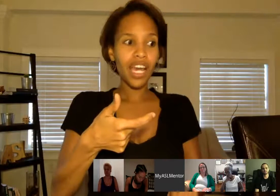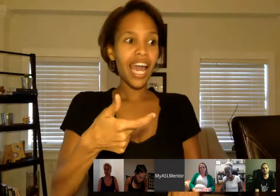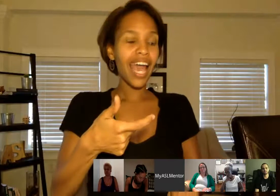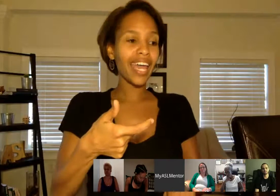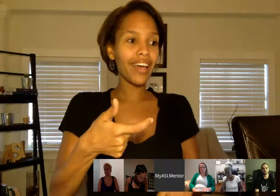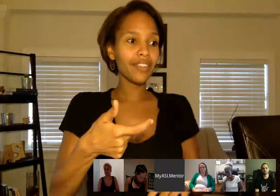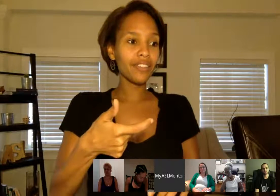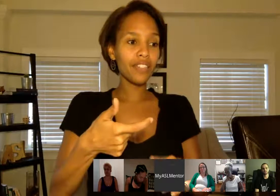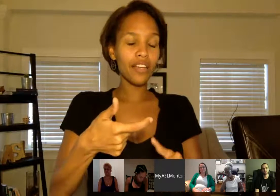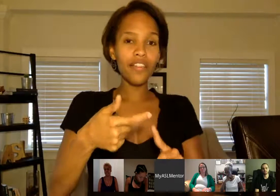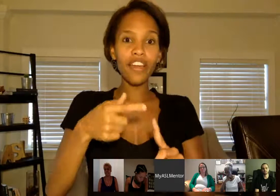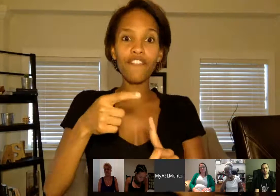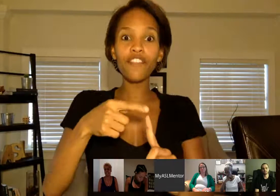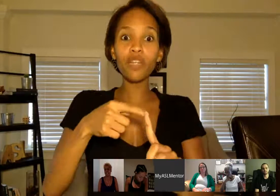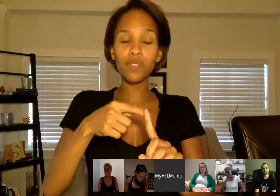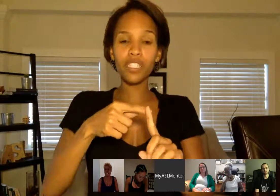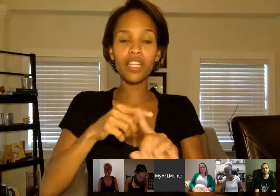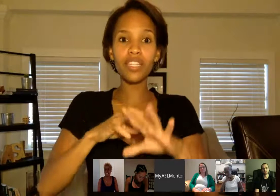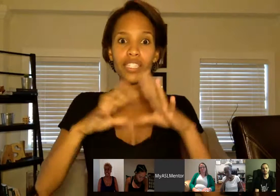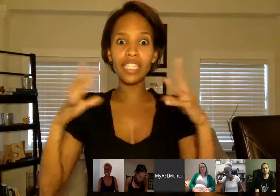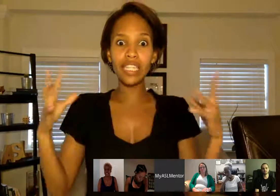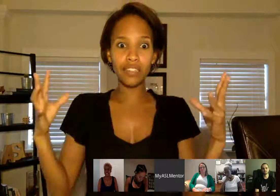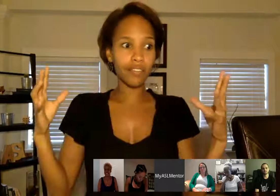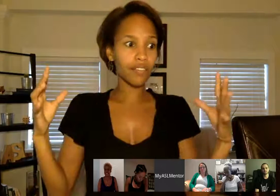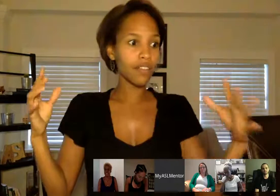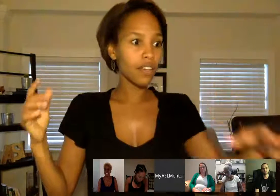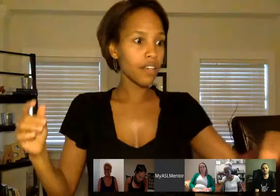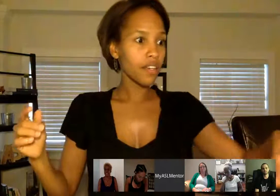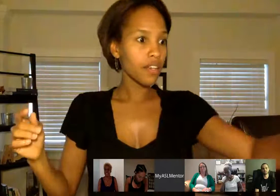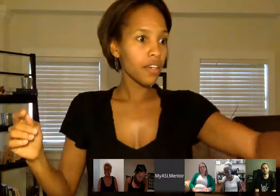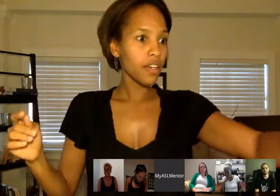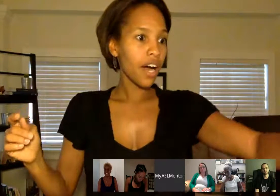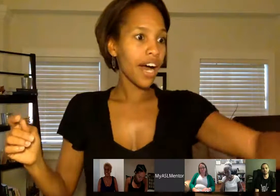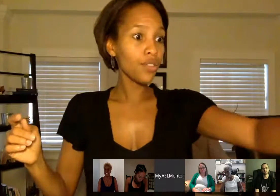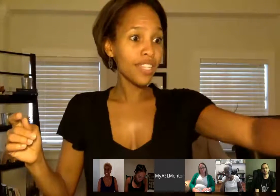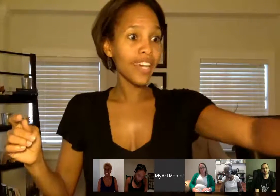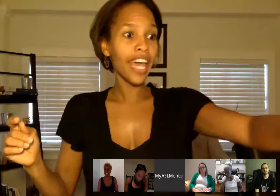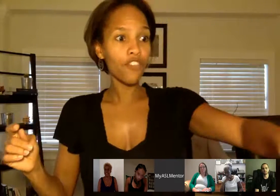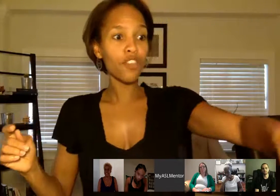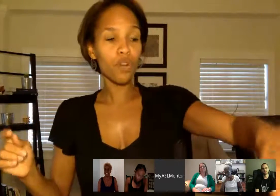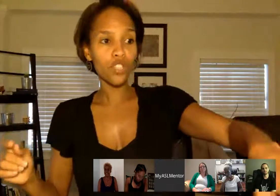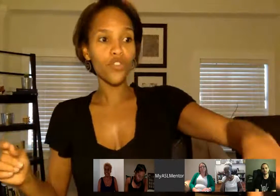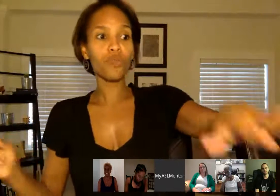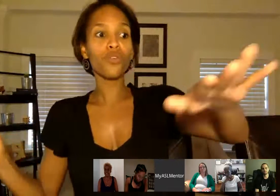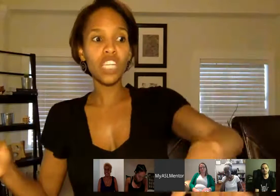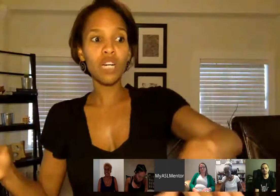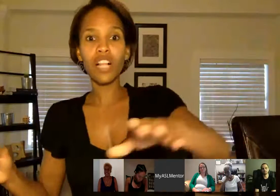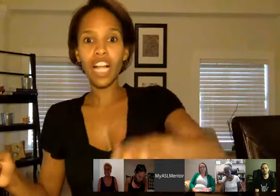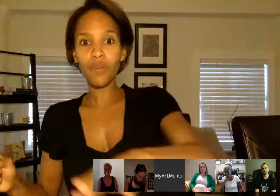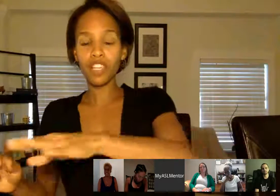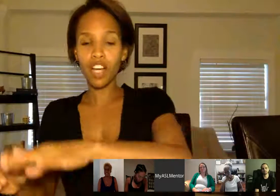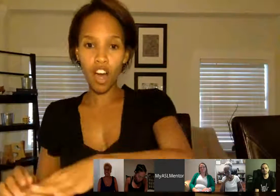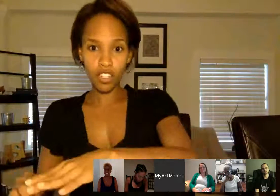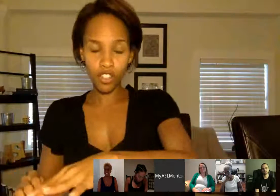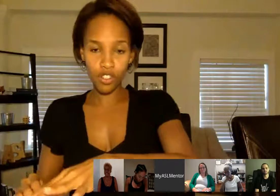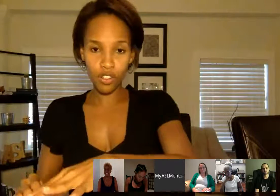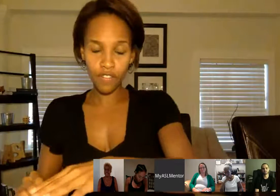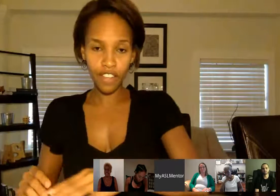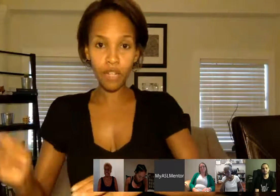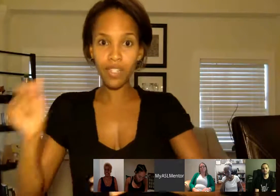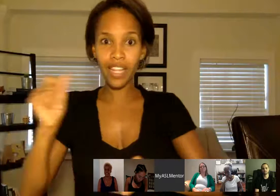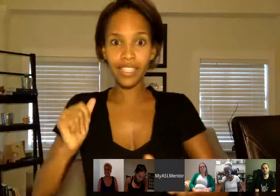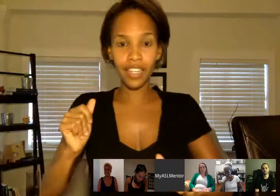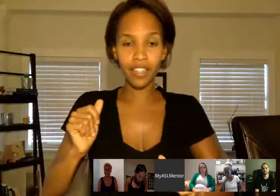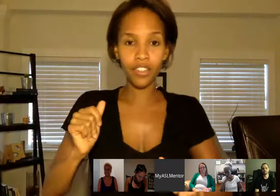movie and they flipped to this scene, I used to take care of the books for a museum while I was in college.